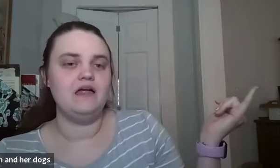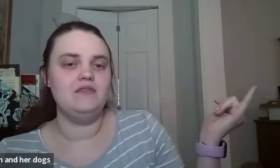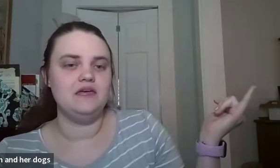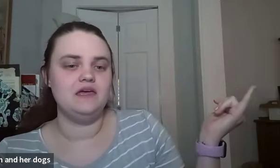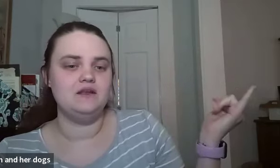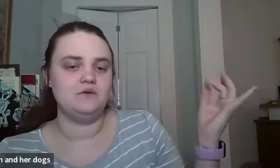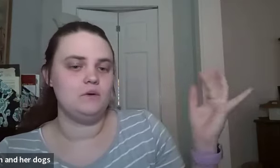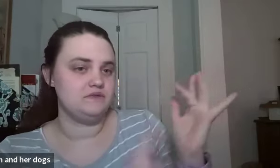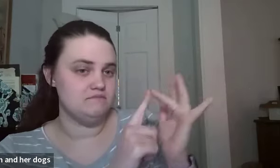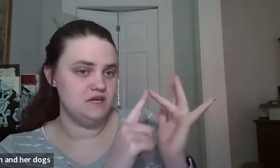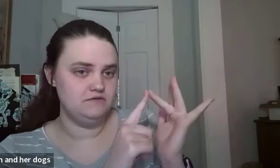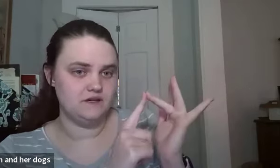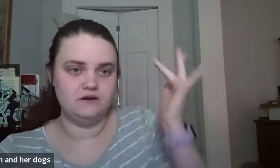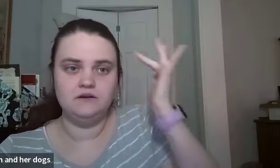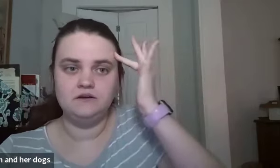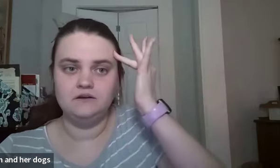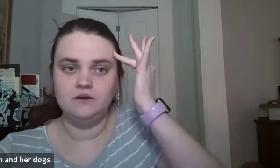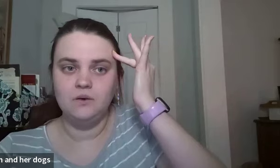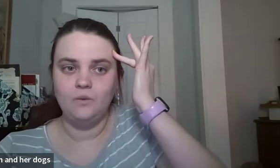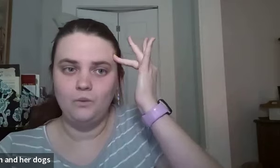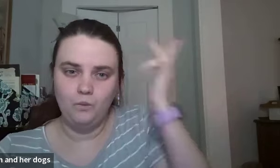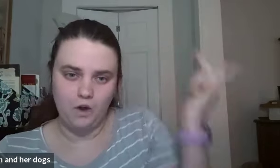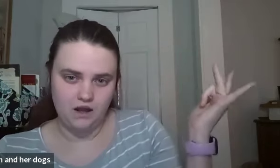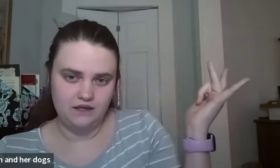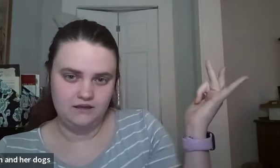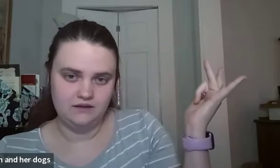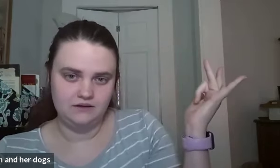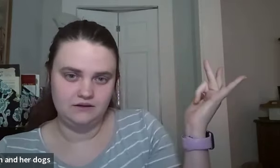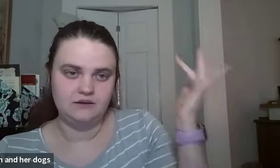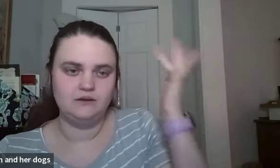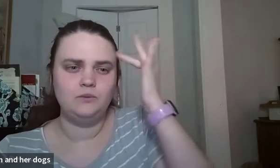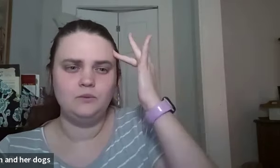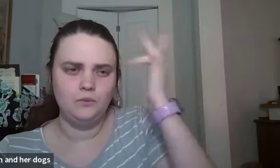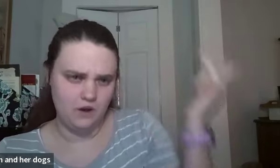And then the one with the middle finger, Y.